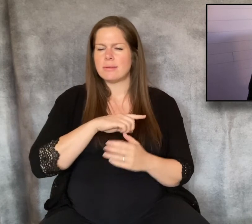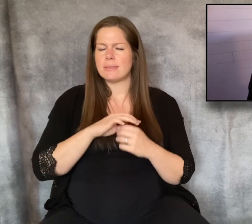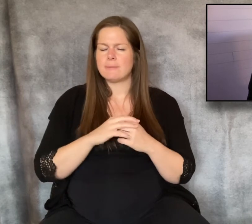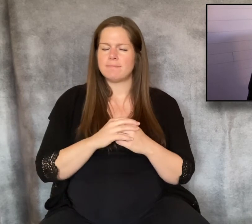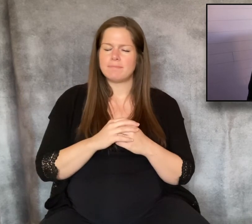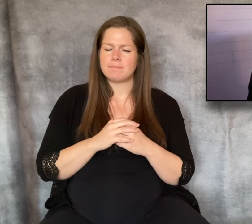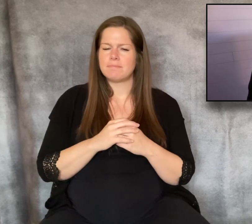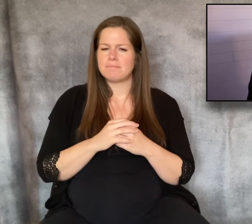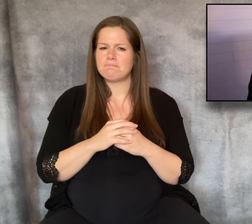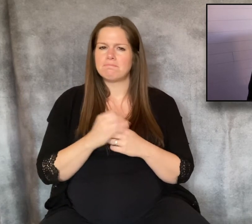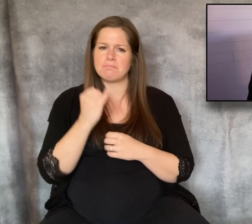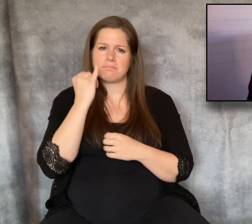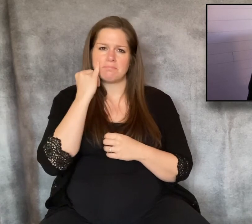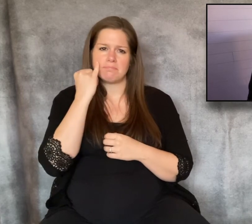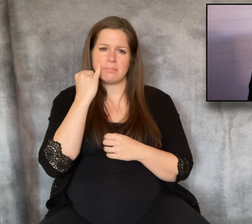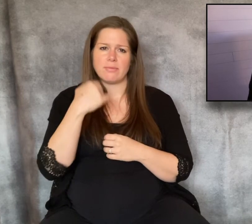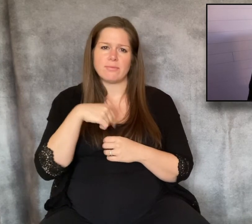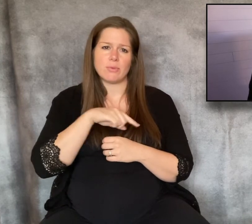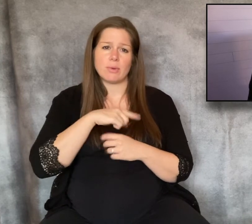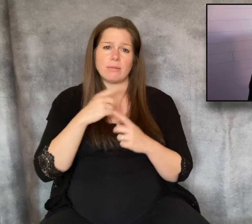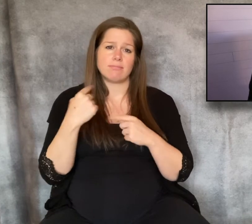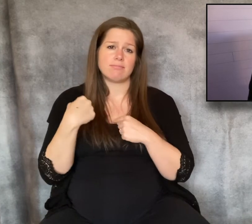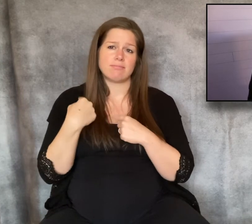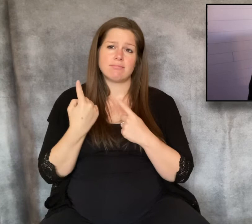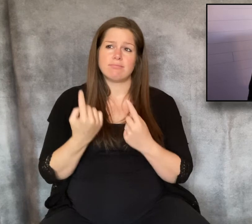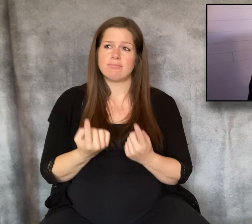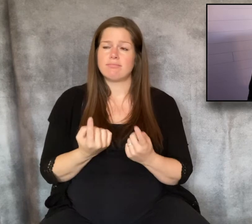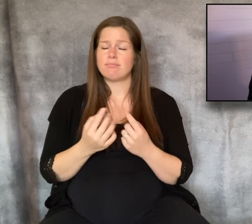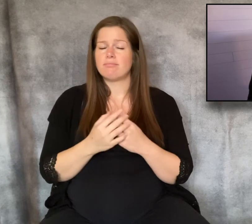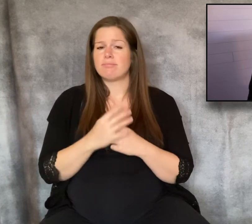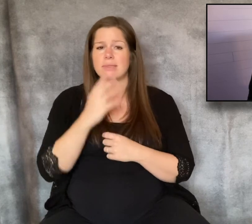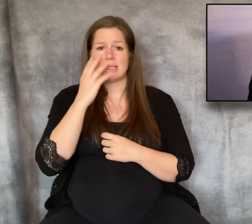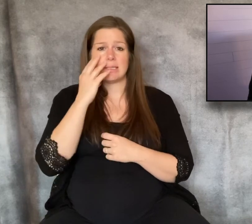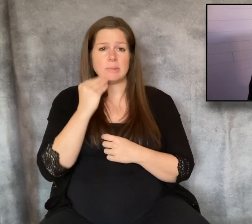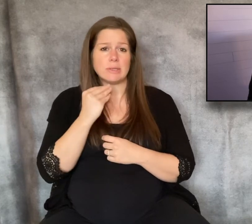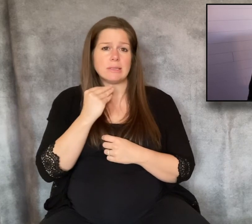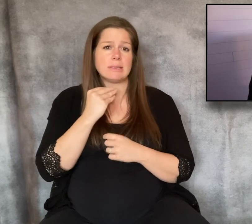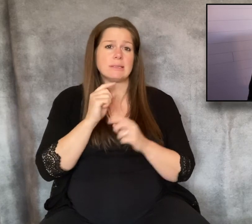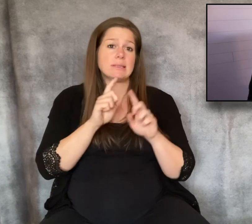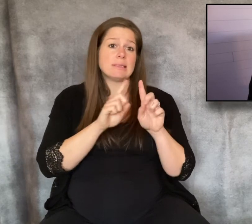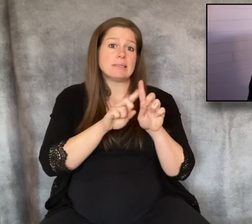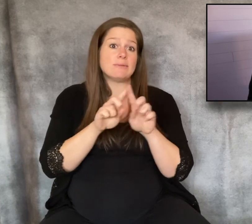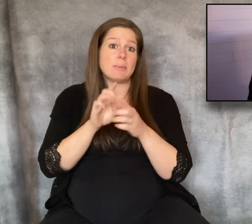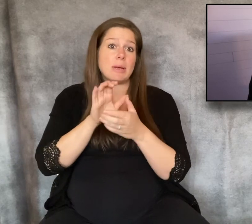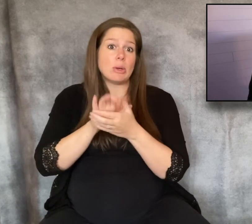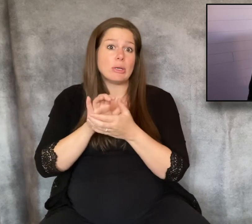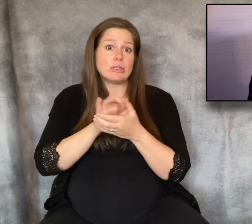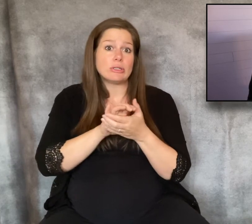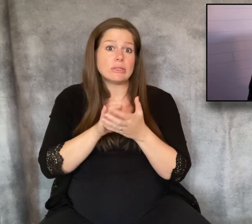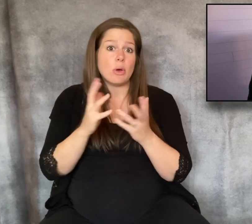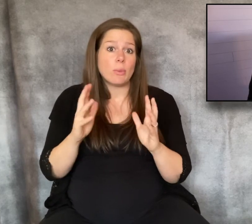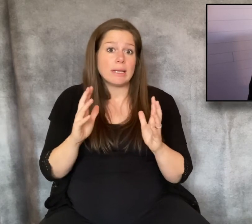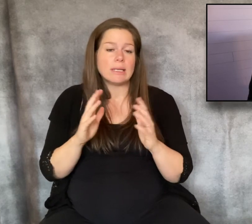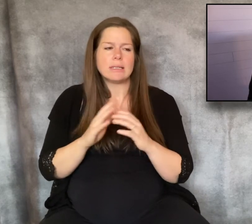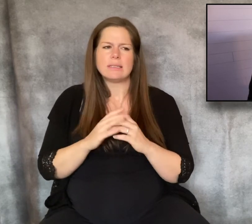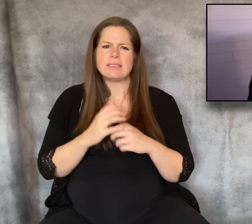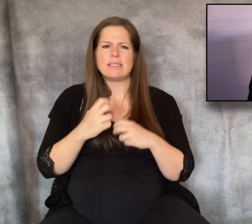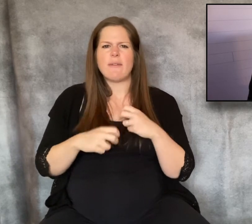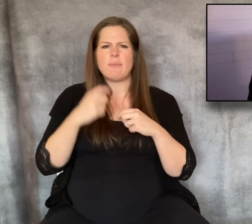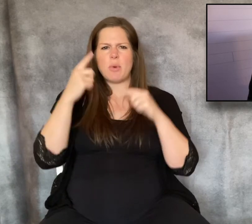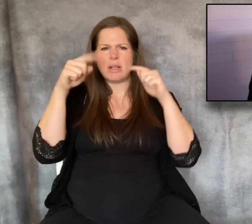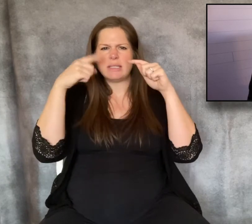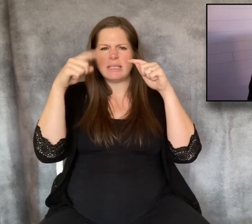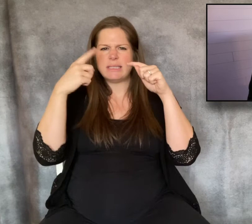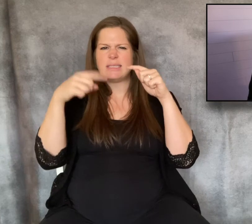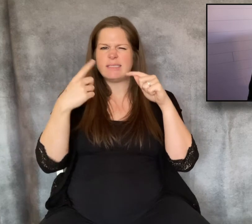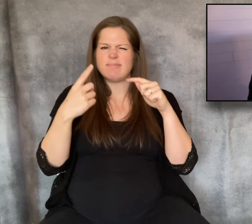who have lived long lives and maybe have had multiple marriages, and it's kind of hard to process through.